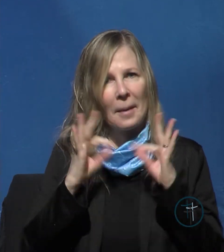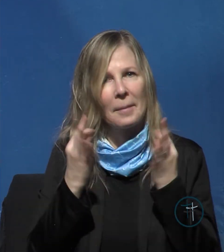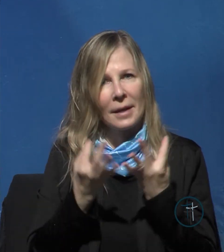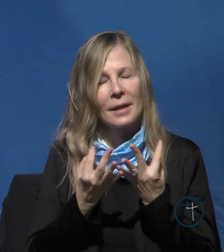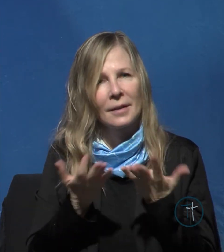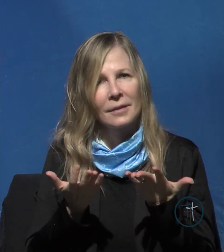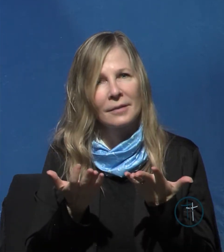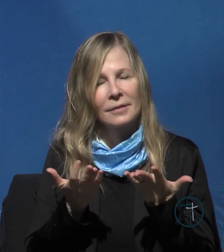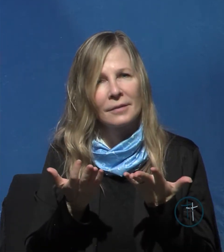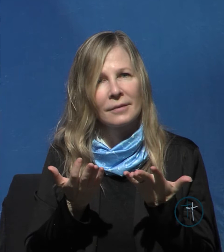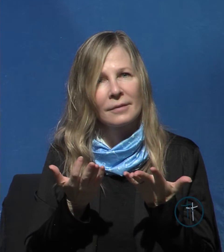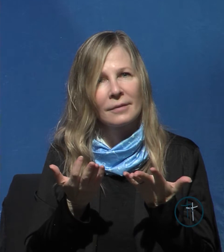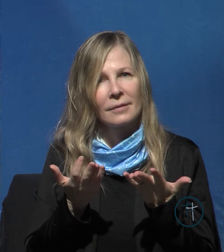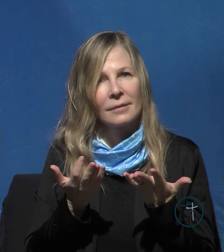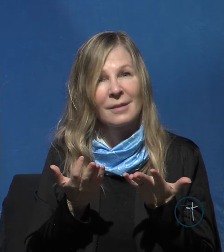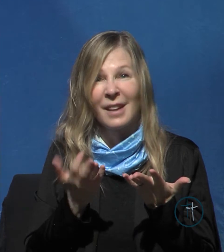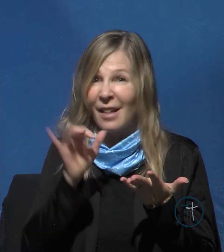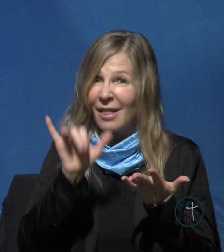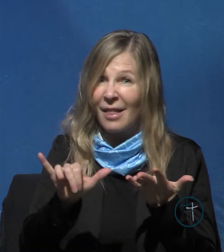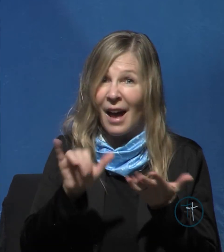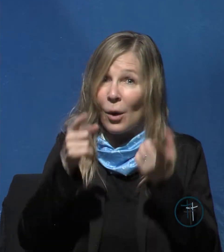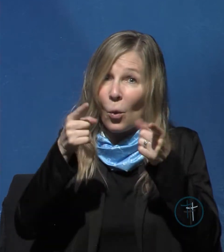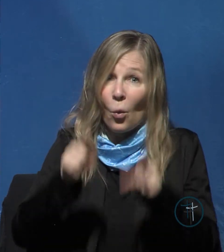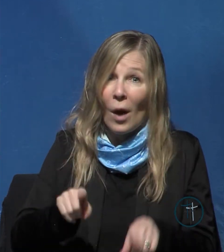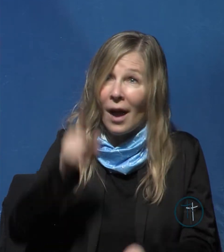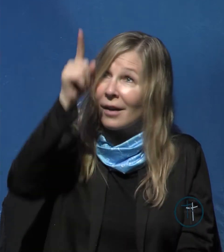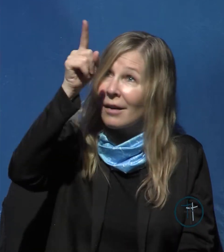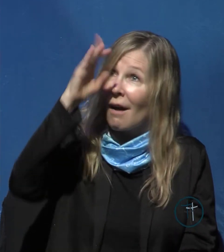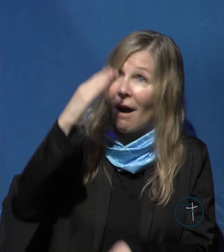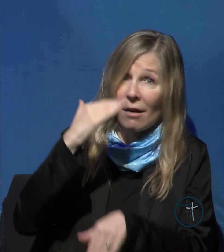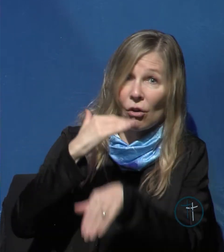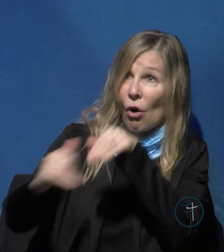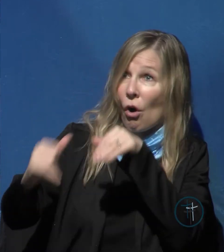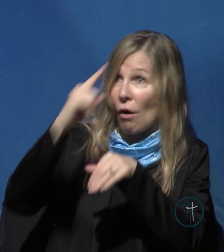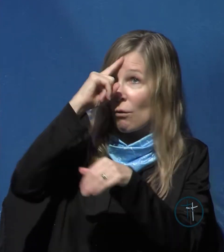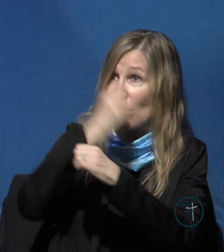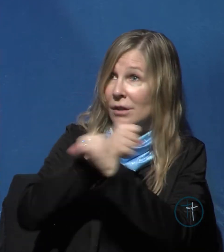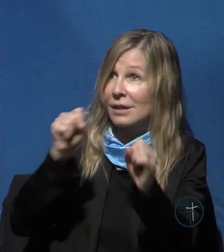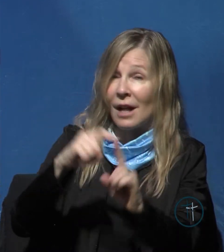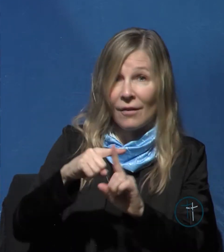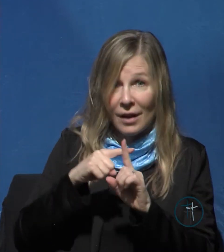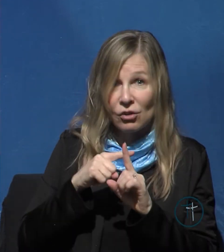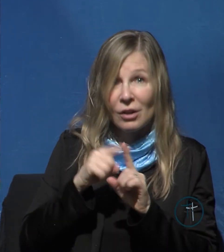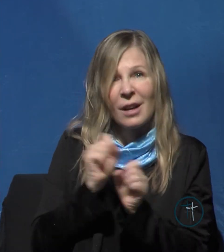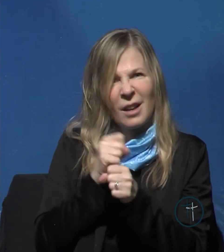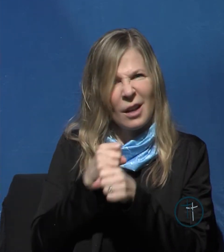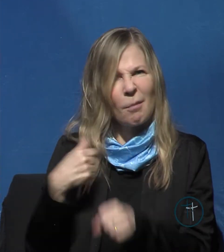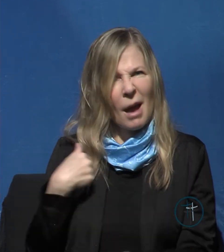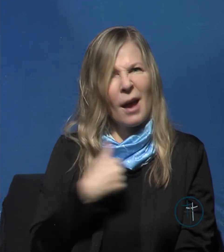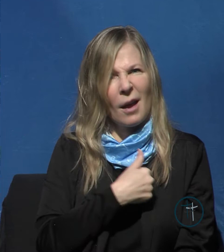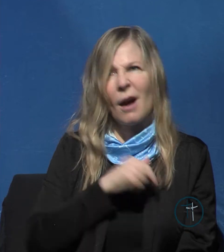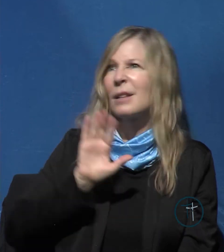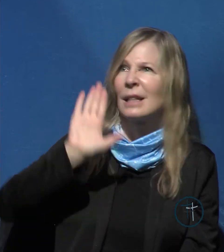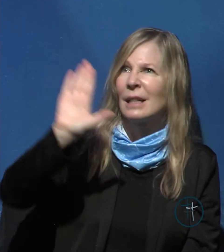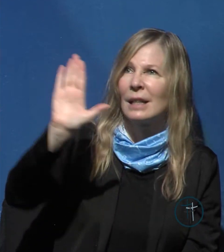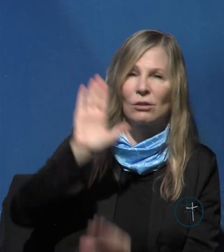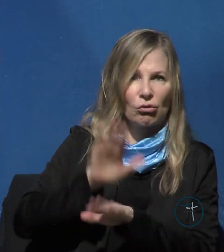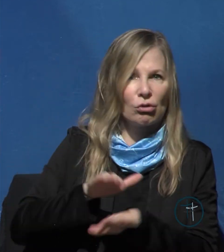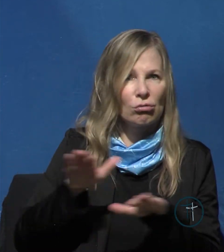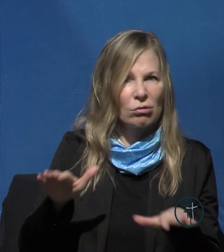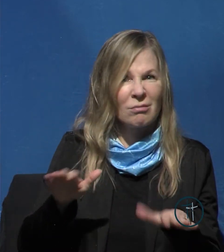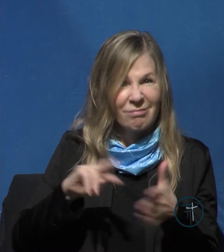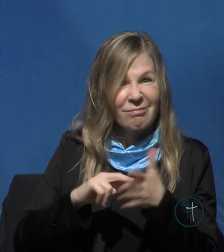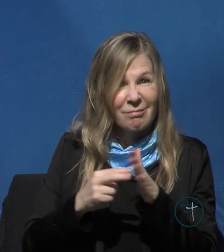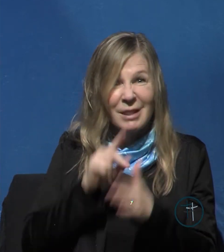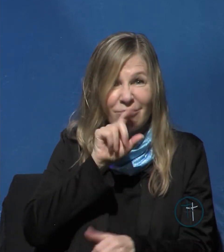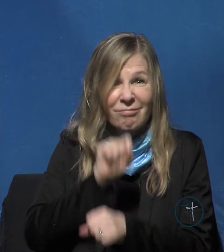And it all stems from the fact that when God called us to salvation, He made us one of His children, which means we literally are